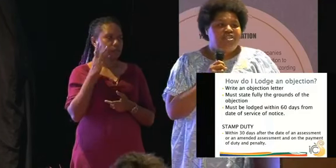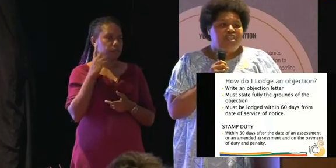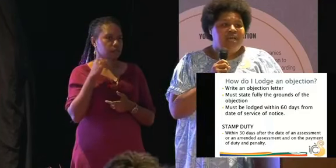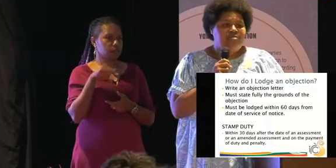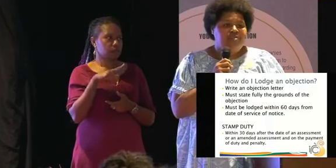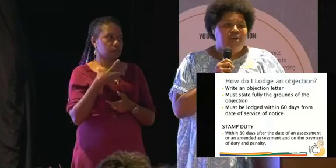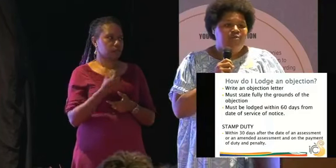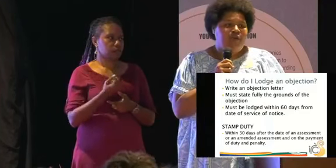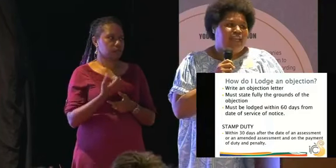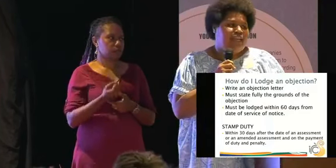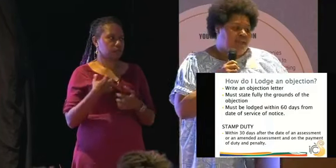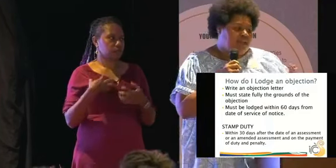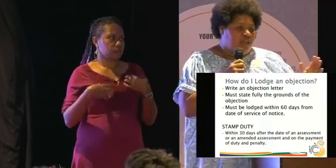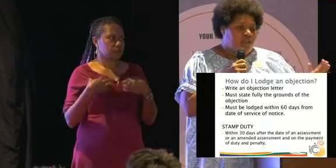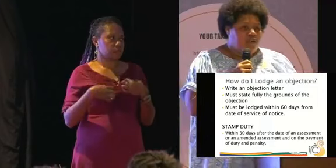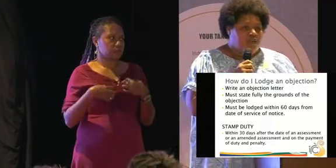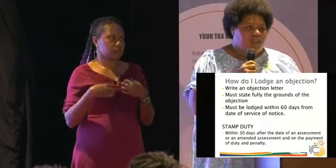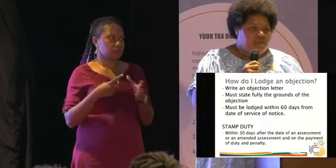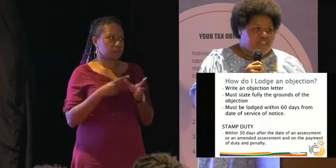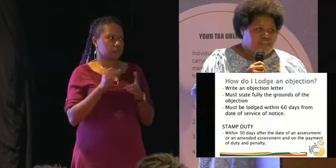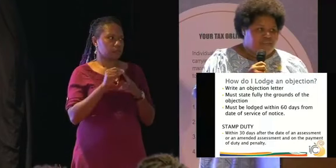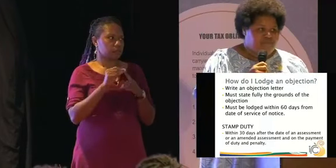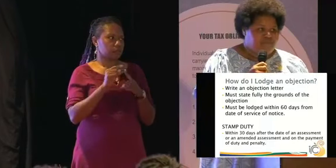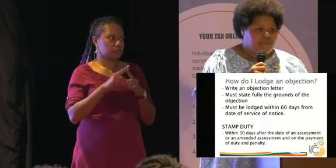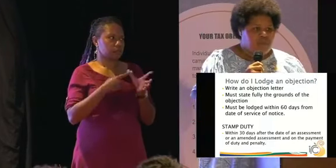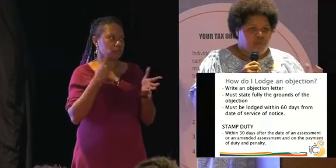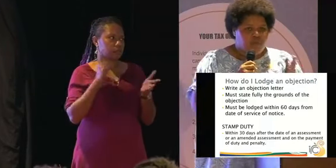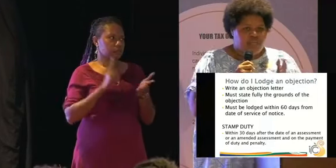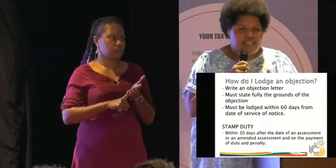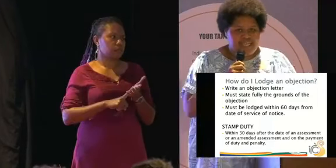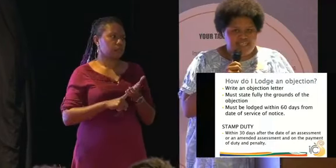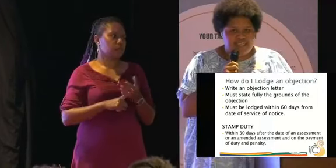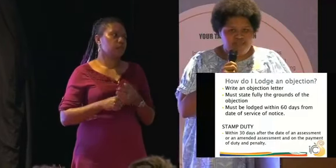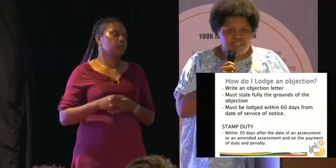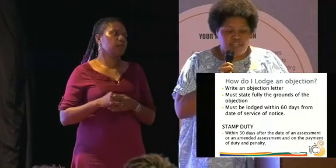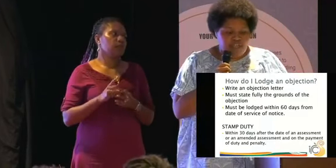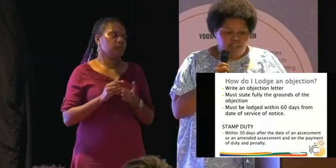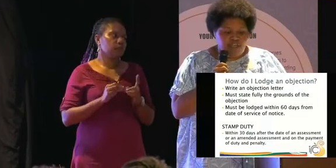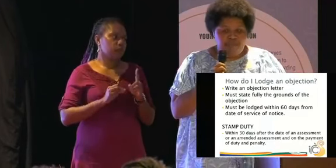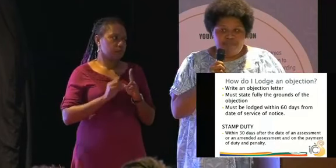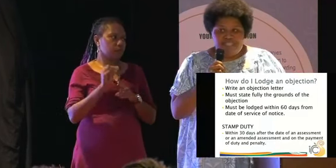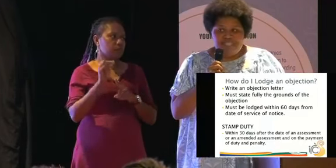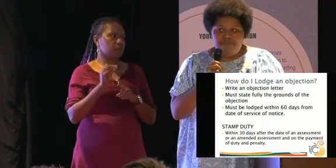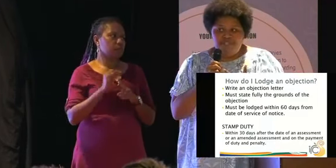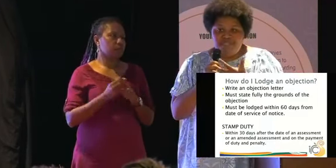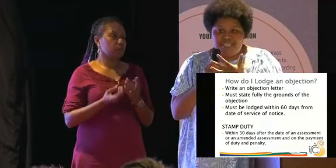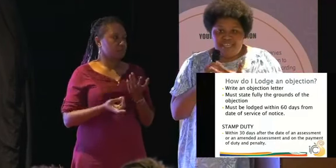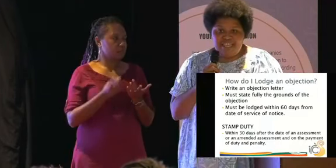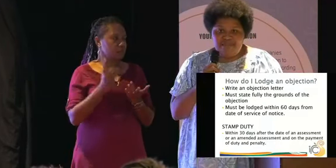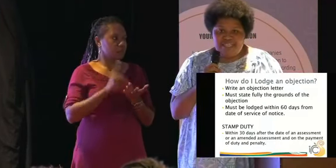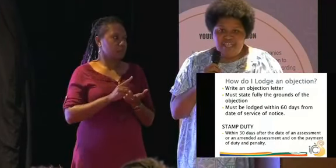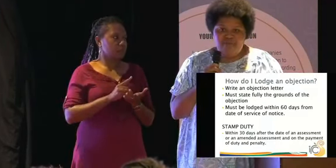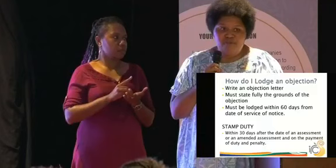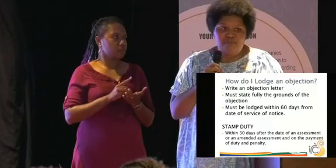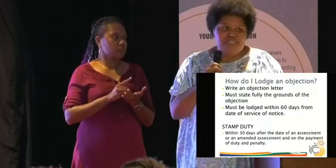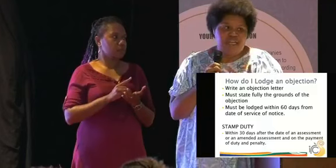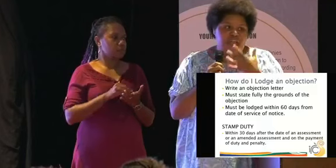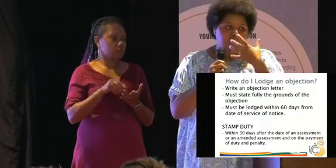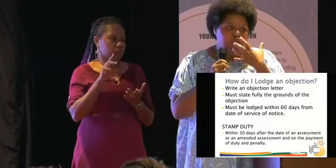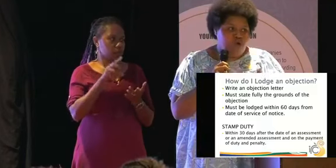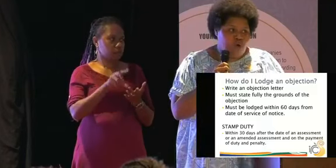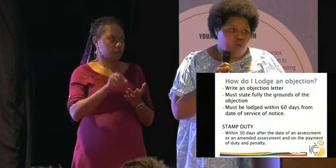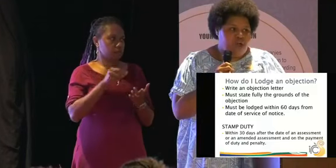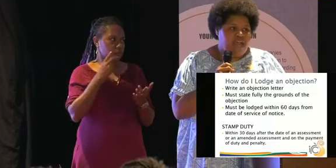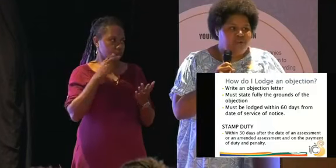the objection comes about when you lodge your return, you get the assessment, you pick up the assessment, you see the return, you notice